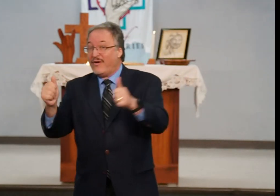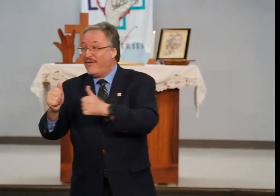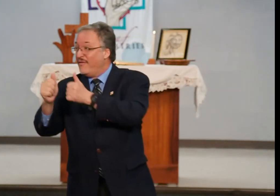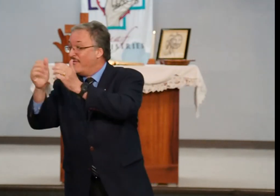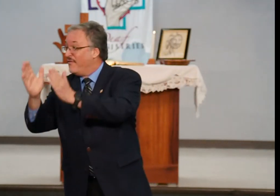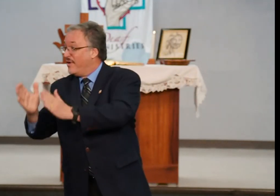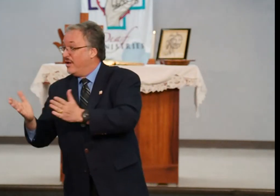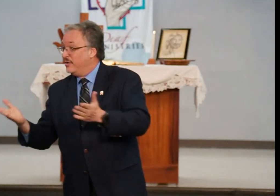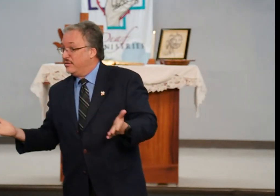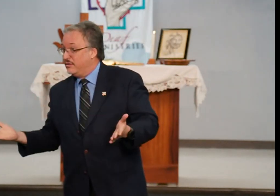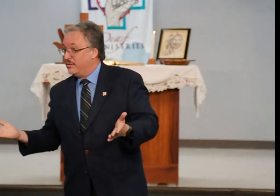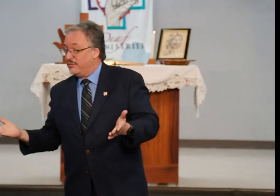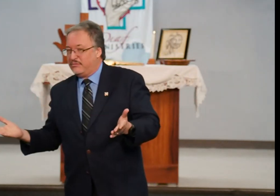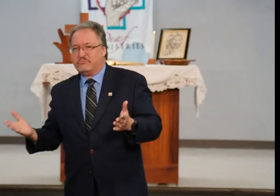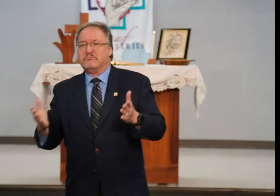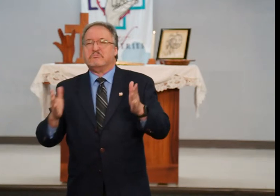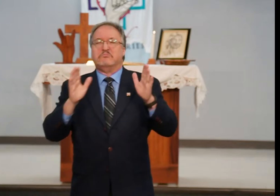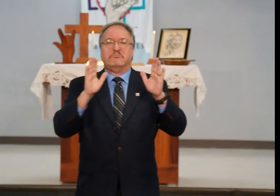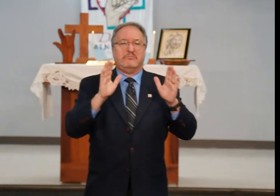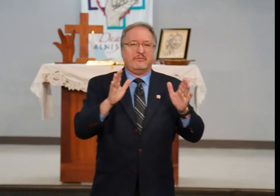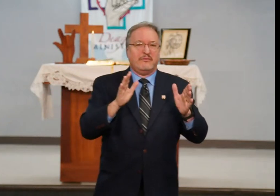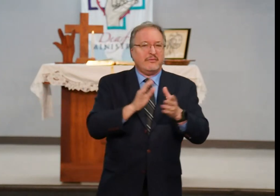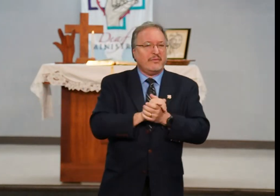are these women disciples or followers?